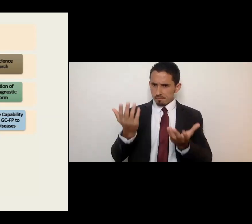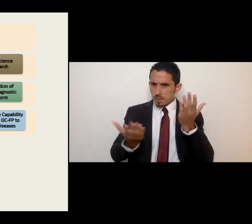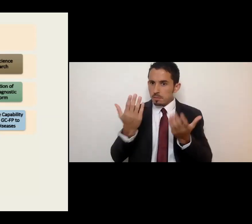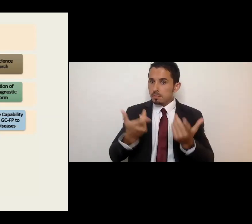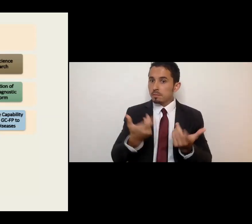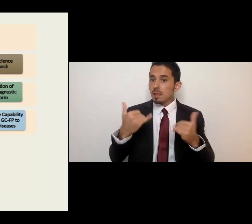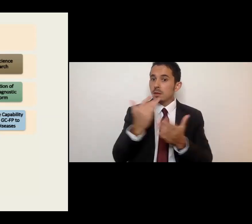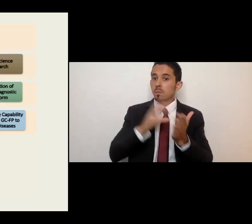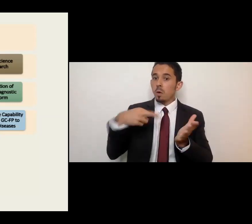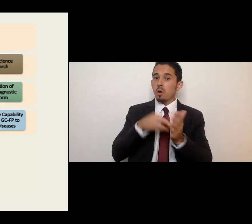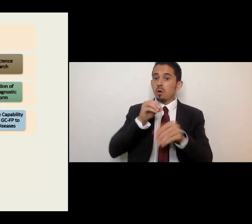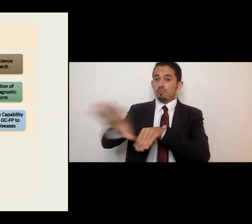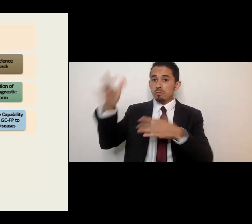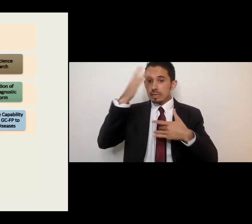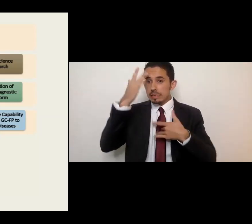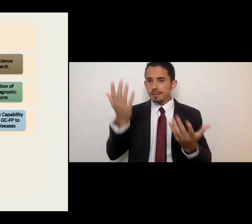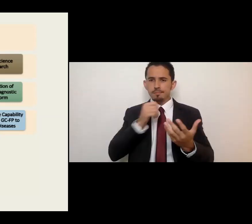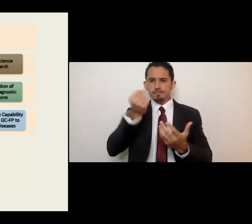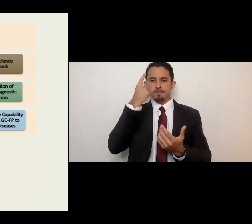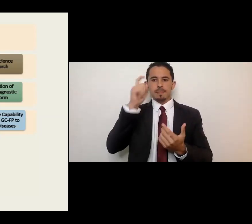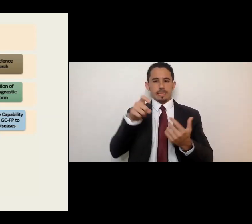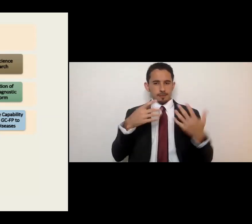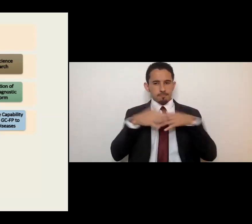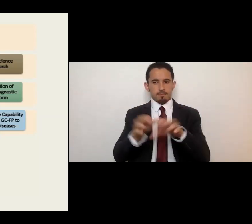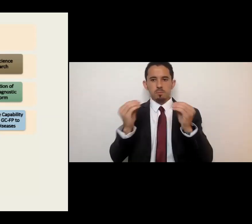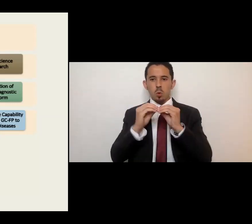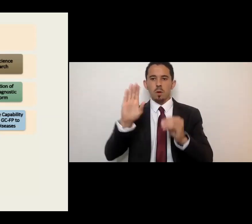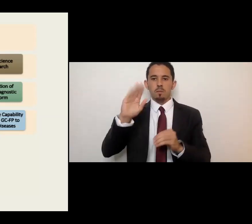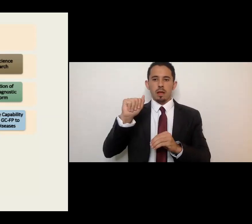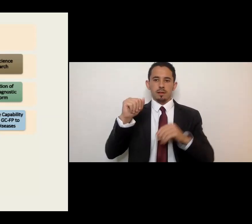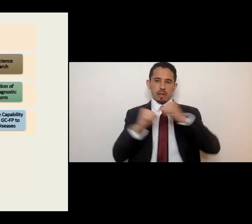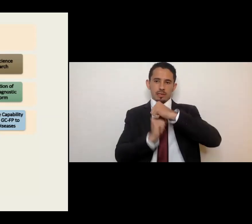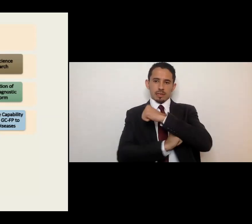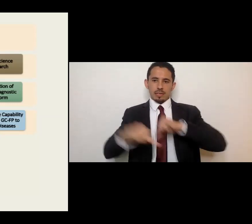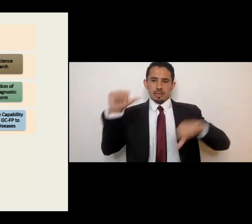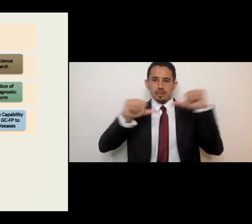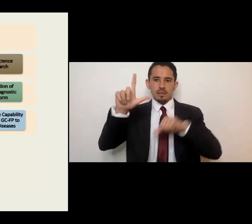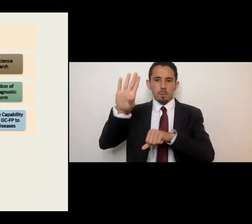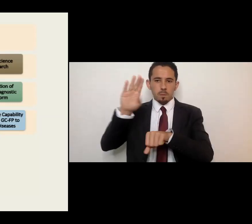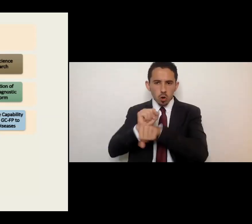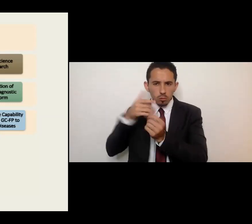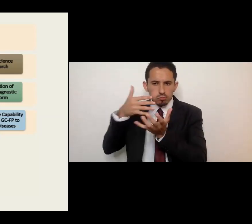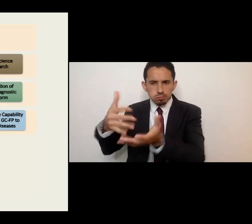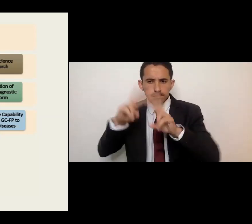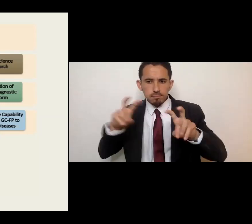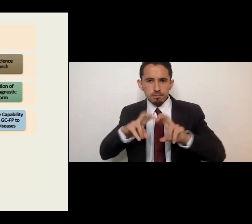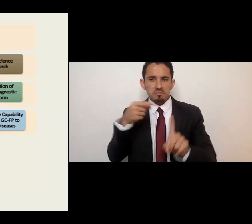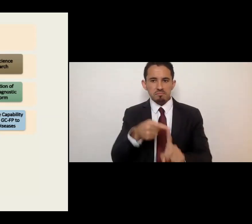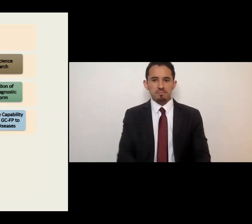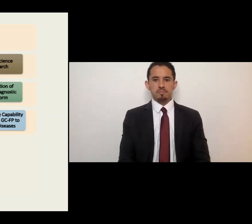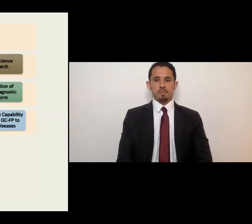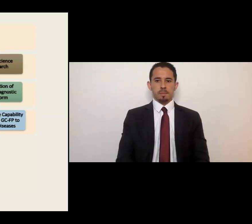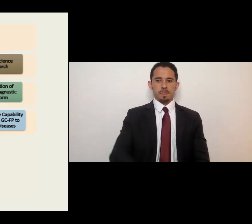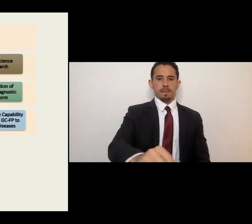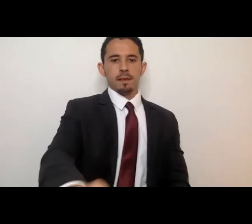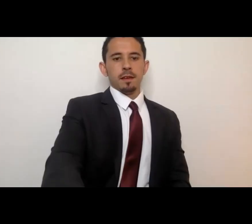bacteria based on their antibody counts going up. So we're not sure if that bacteria in fact has a role in disease. That would take more lab work,